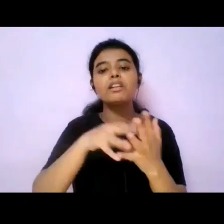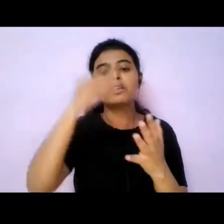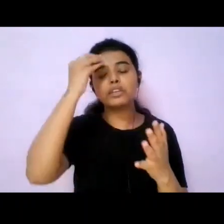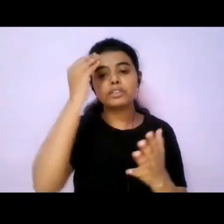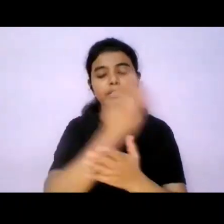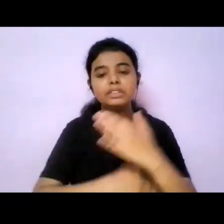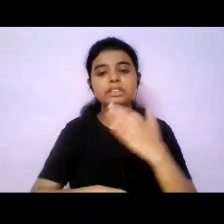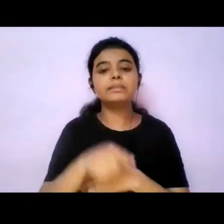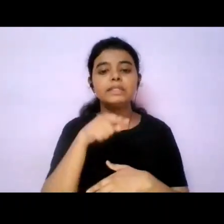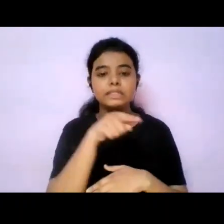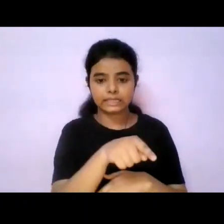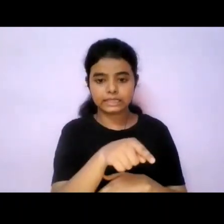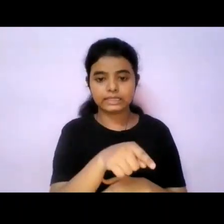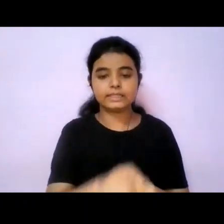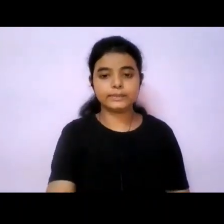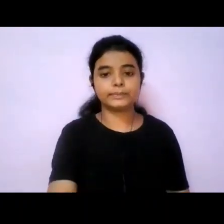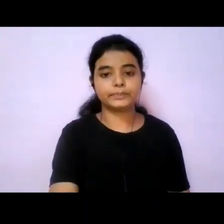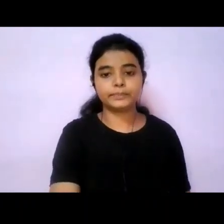that group.